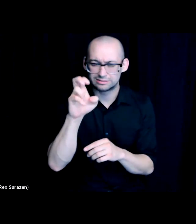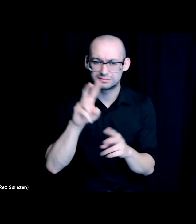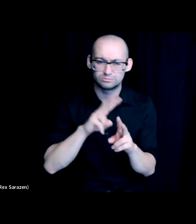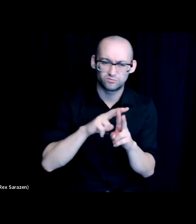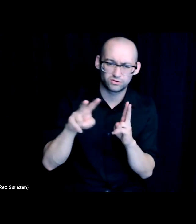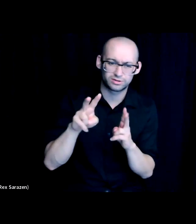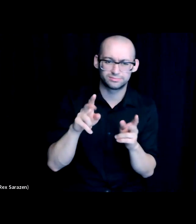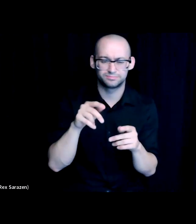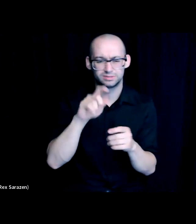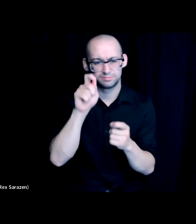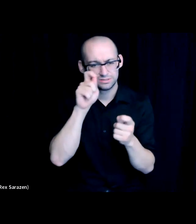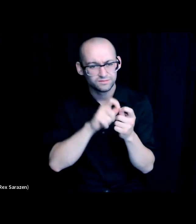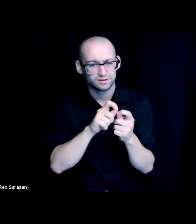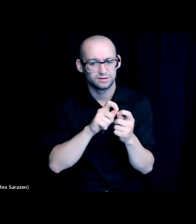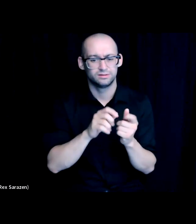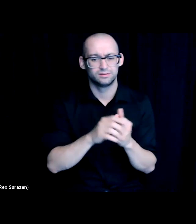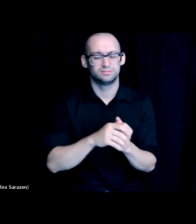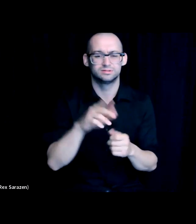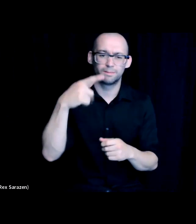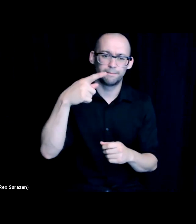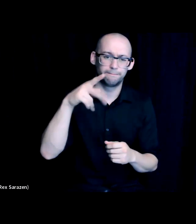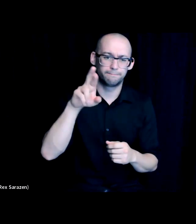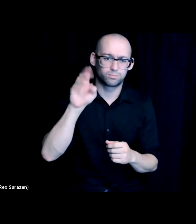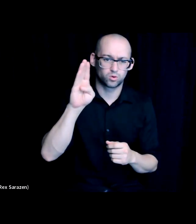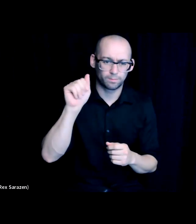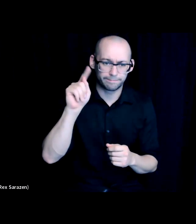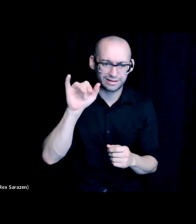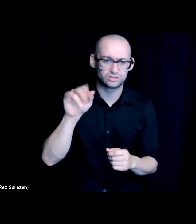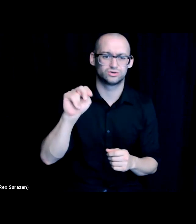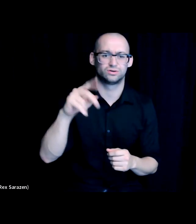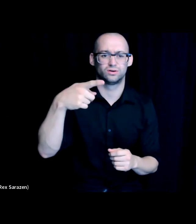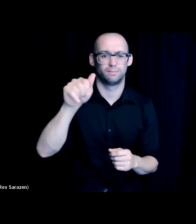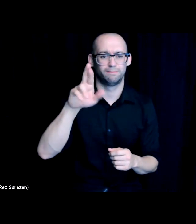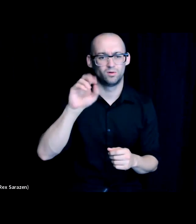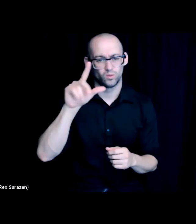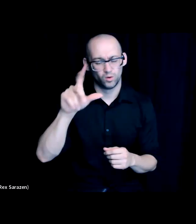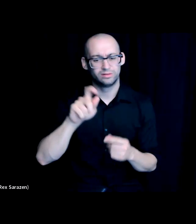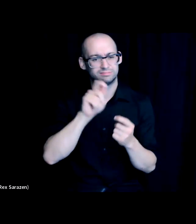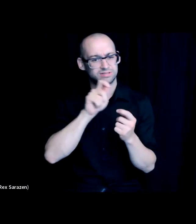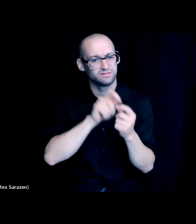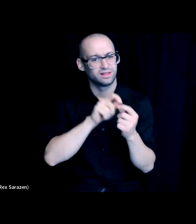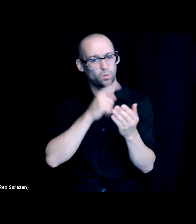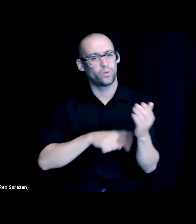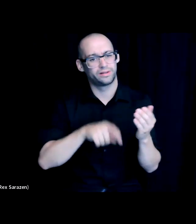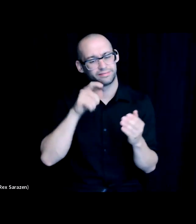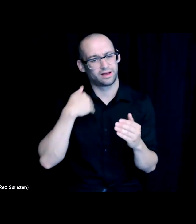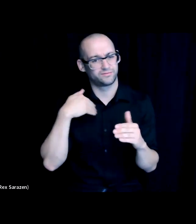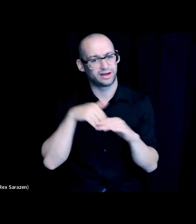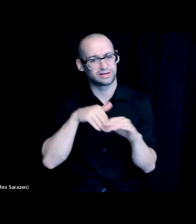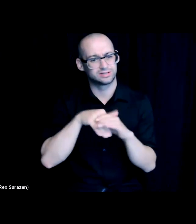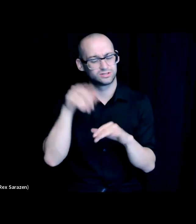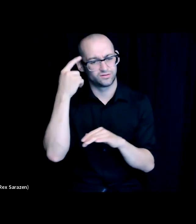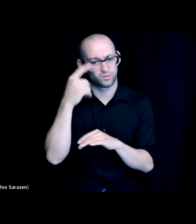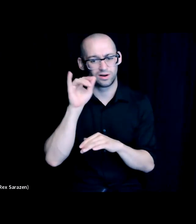are the conditions of their probation or their parole, and what physically, geographically do they have access for. And that also